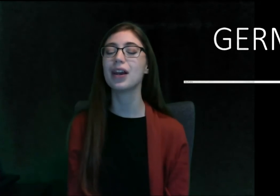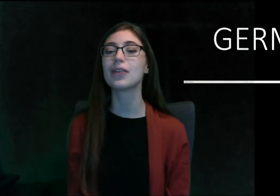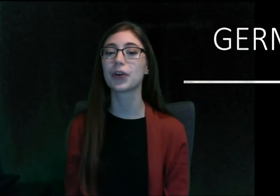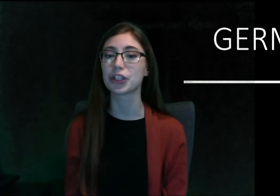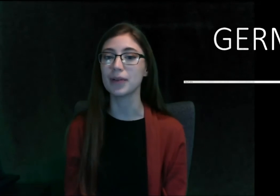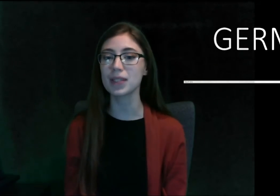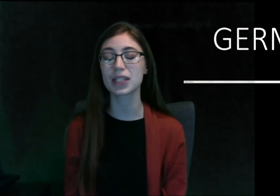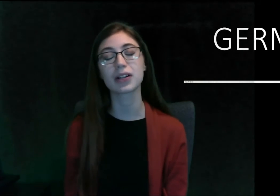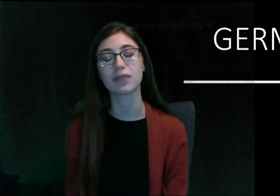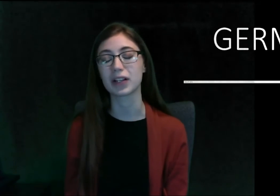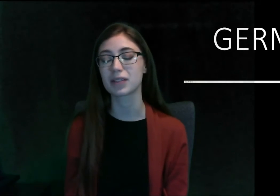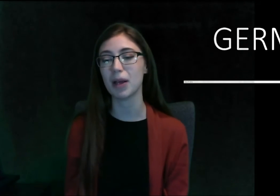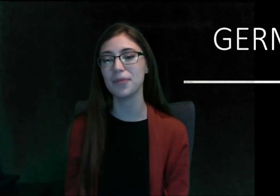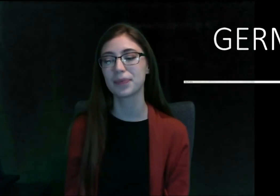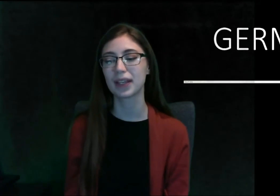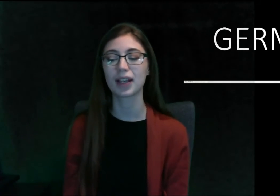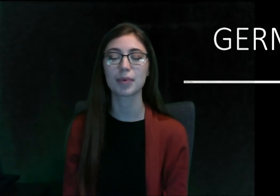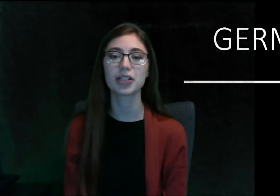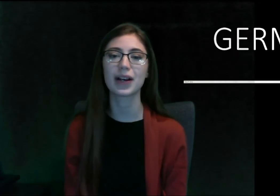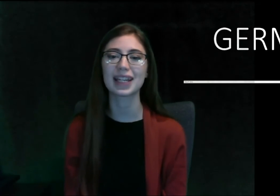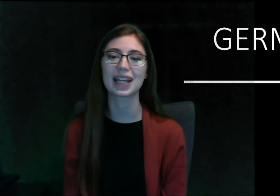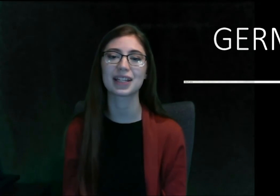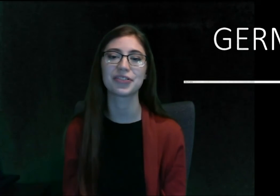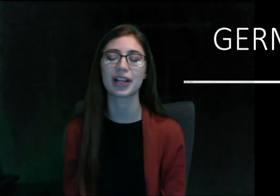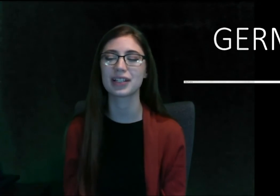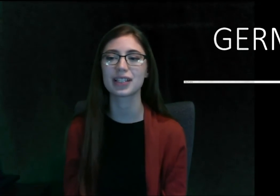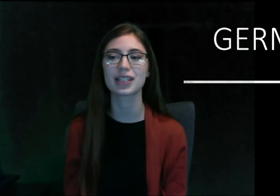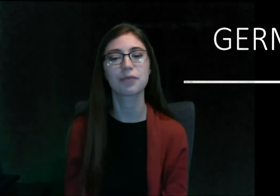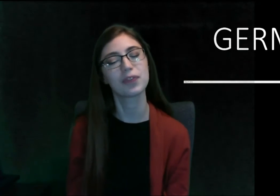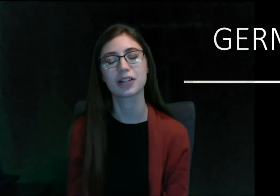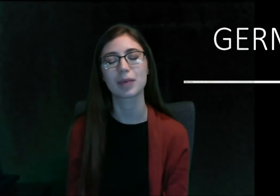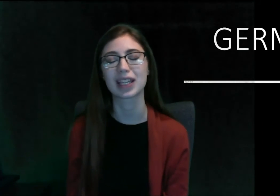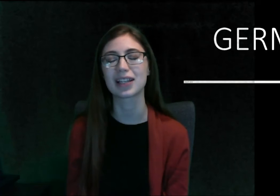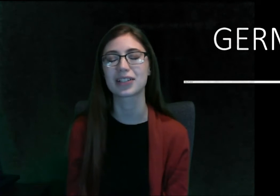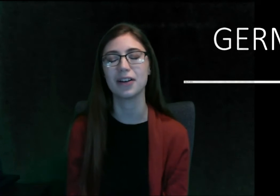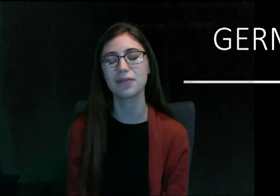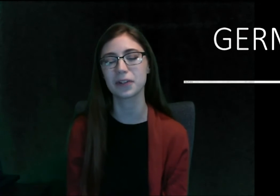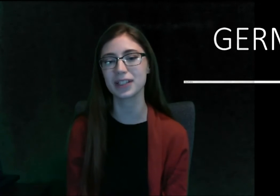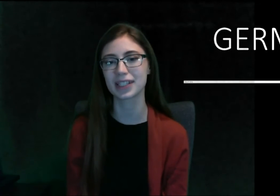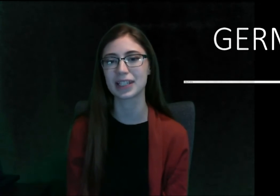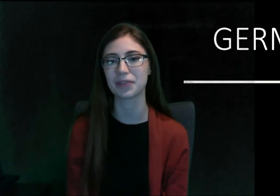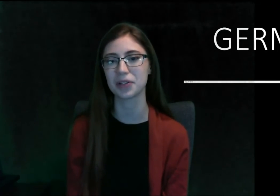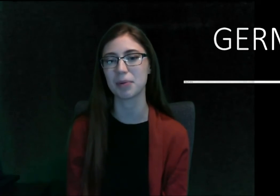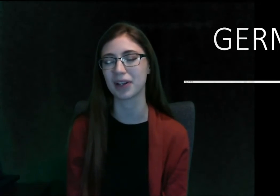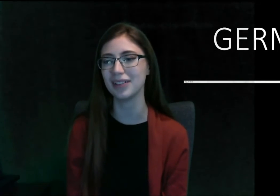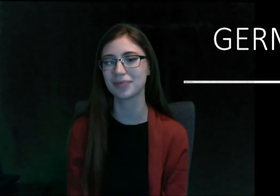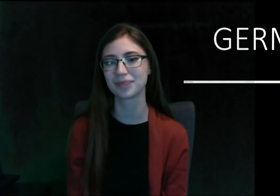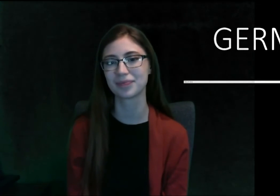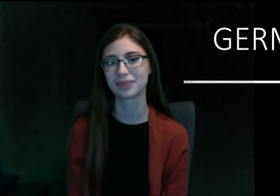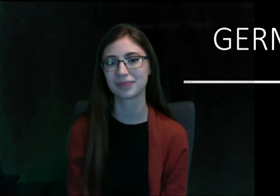For germs, you're going to finger spell. How about you go ahead and try finger spelling it yourself first and see if you can remember it.